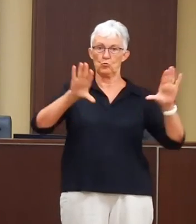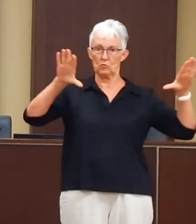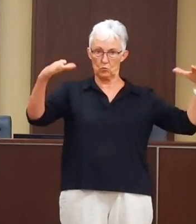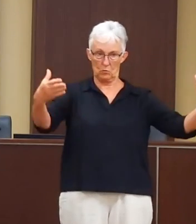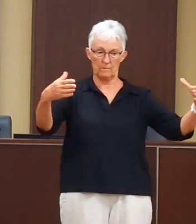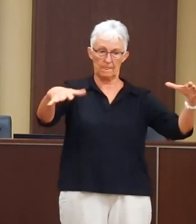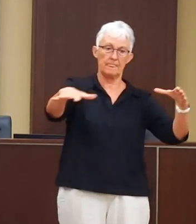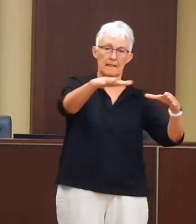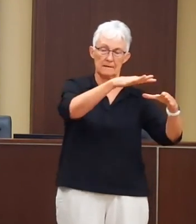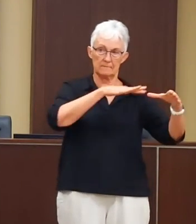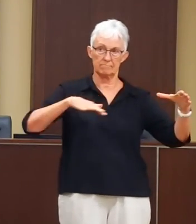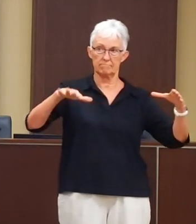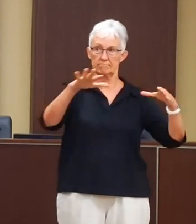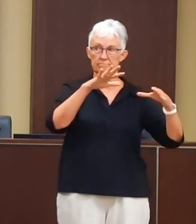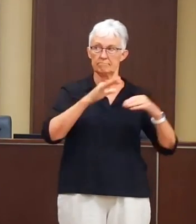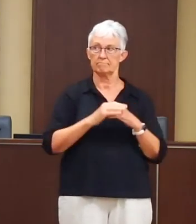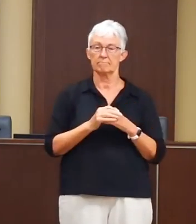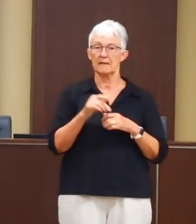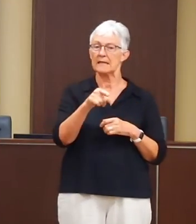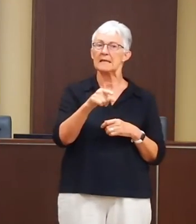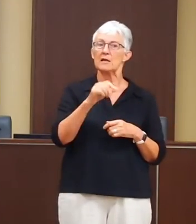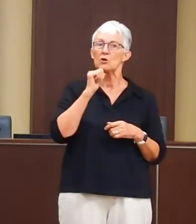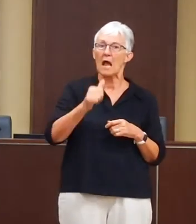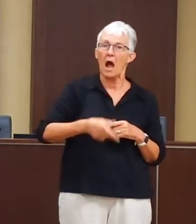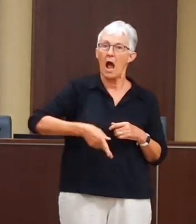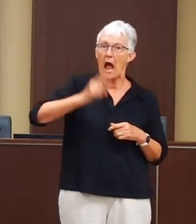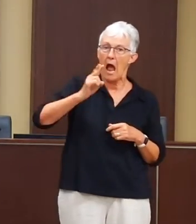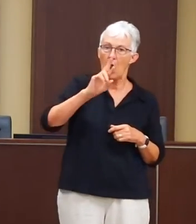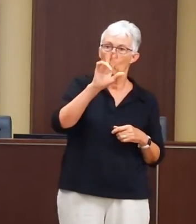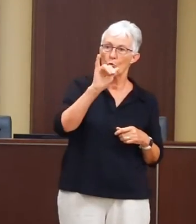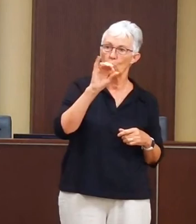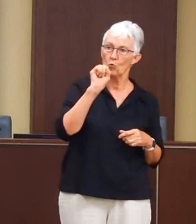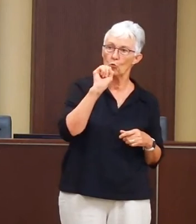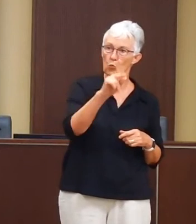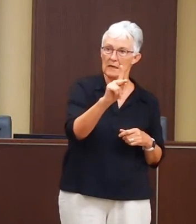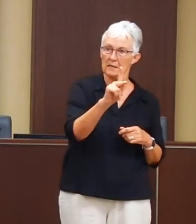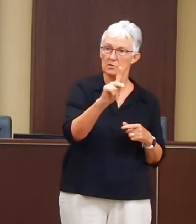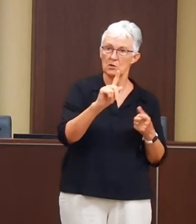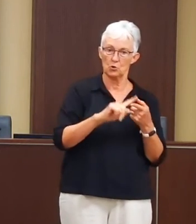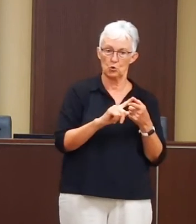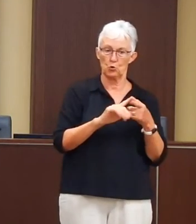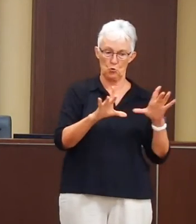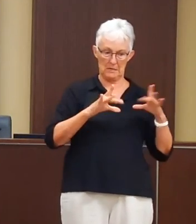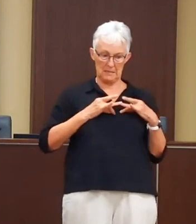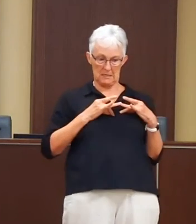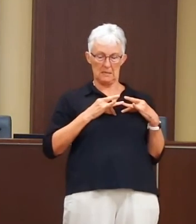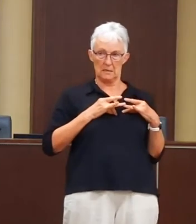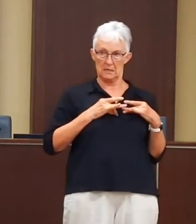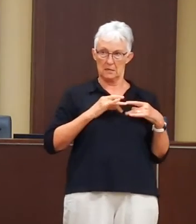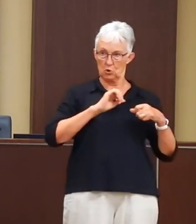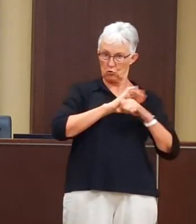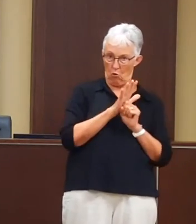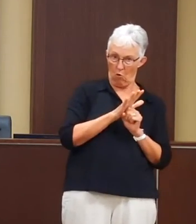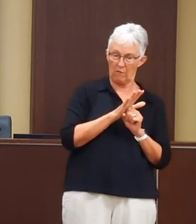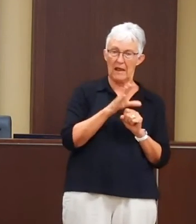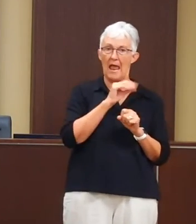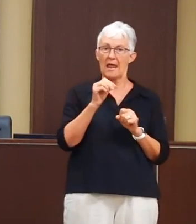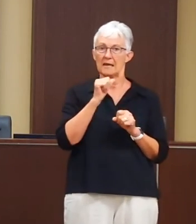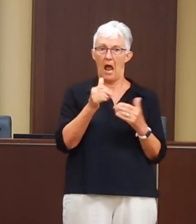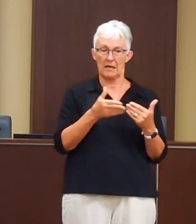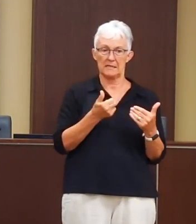is not at as high a risk of acquiring or transmitting the